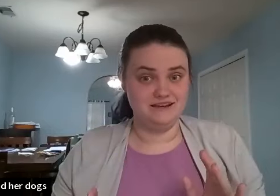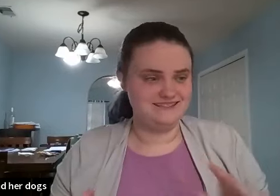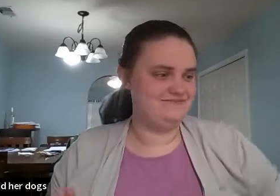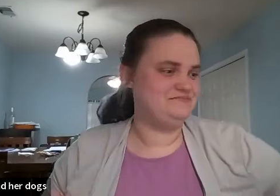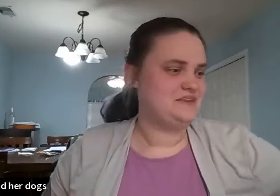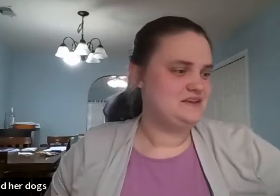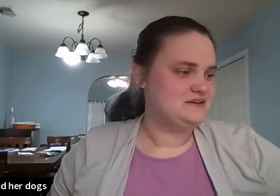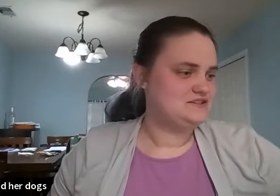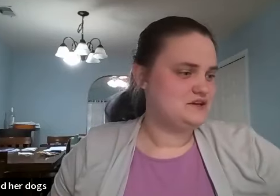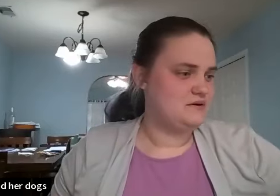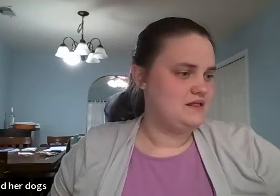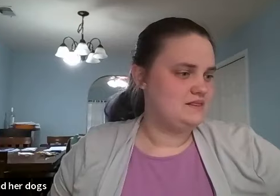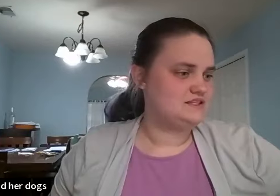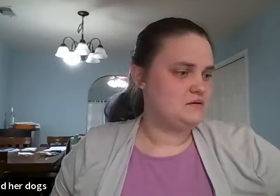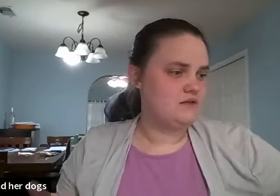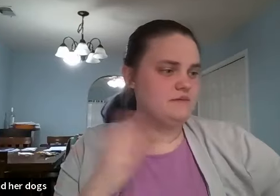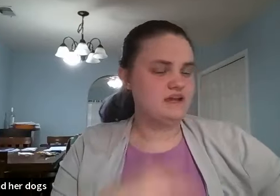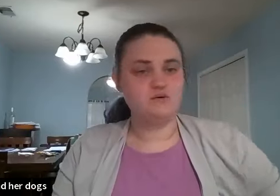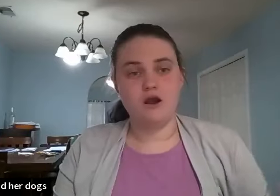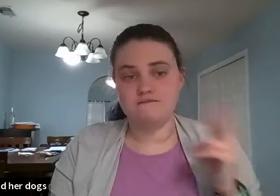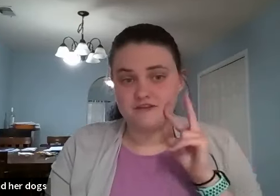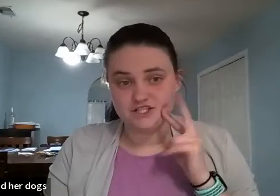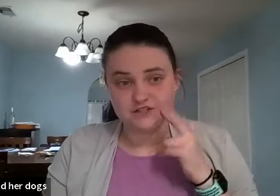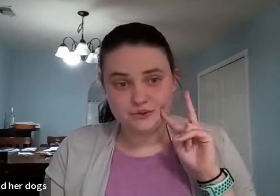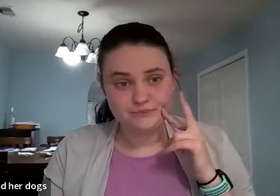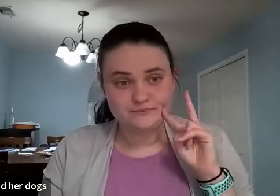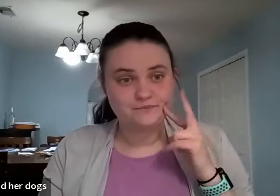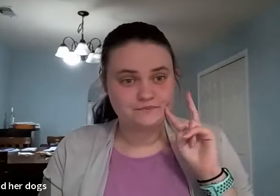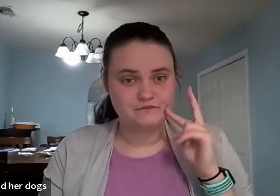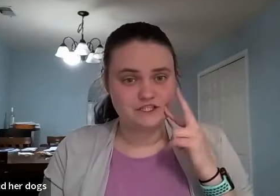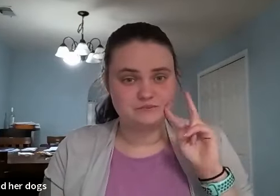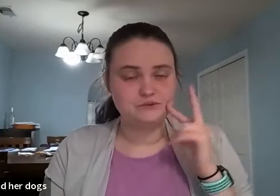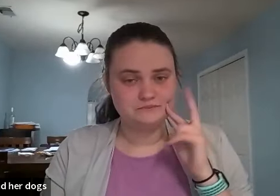signs. So let's go all the way back to our vegetable.